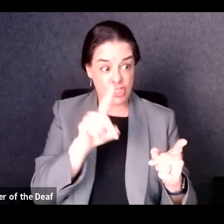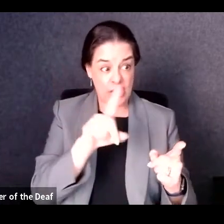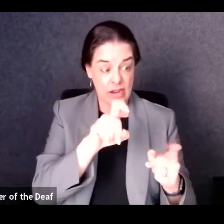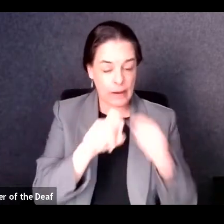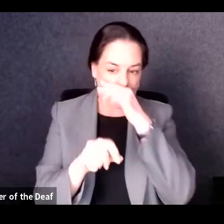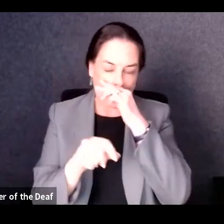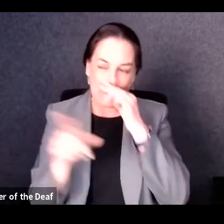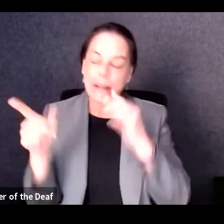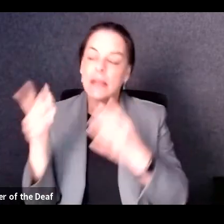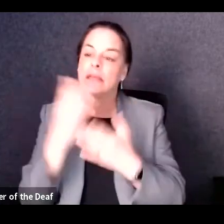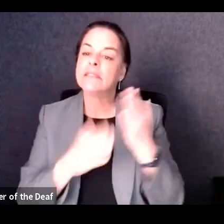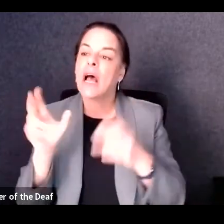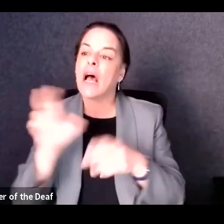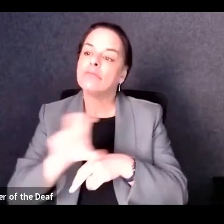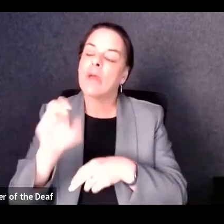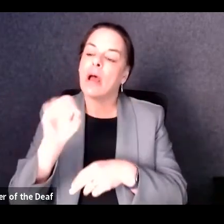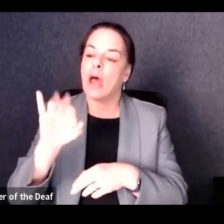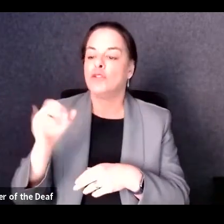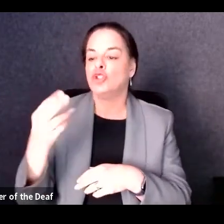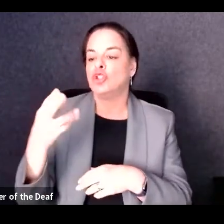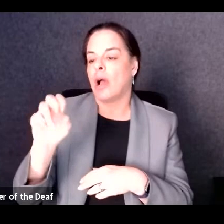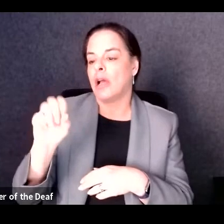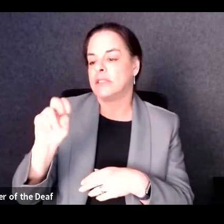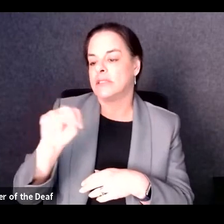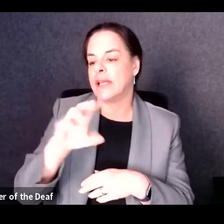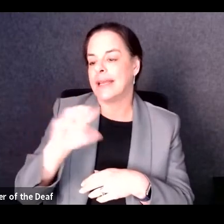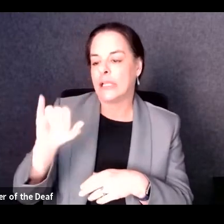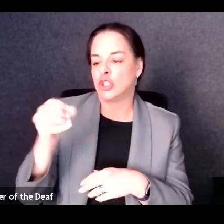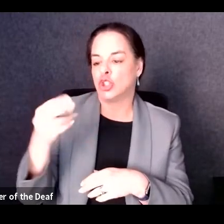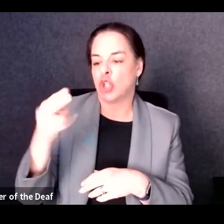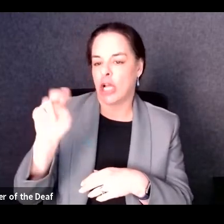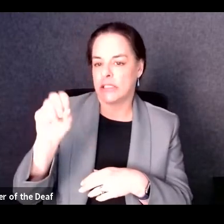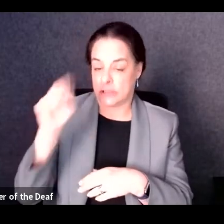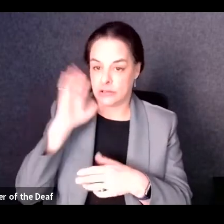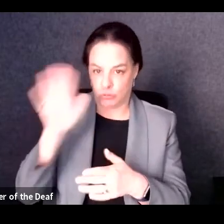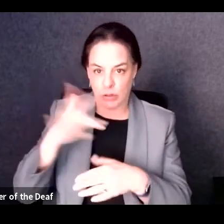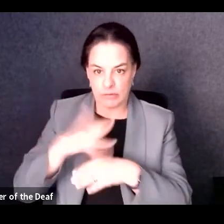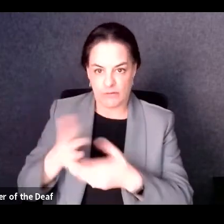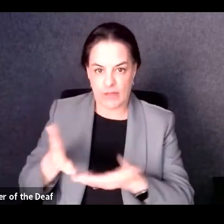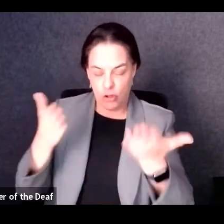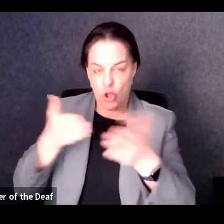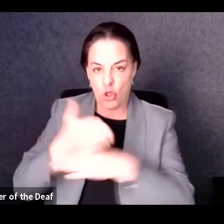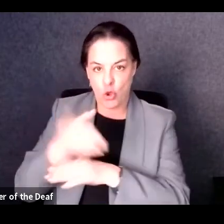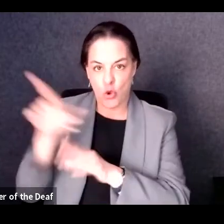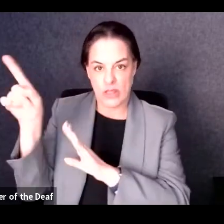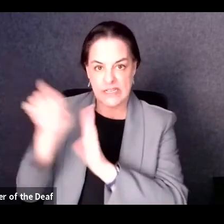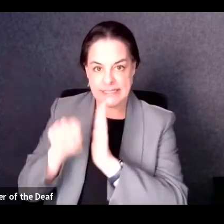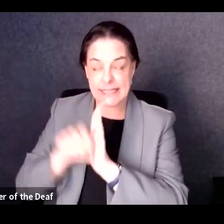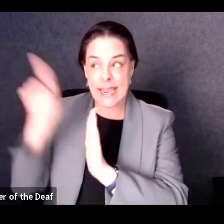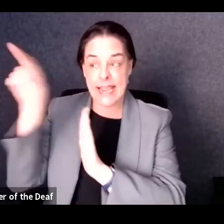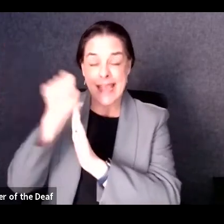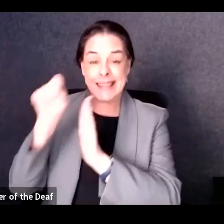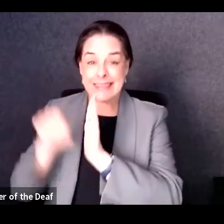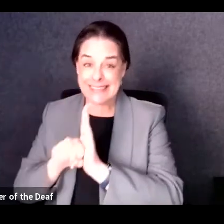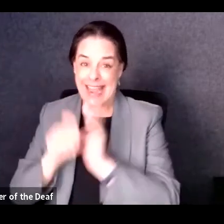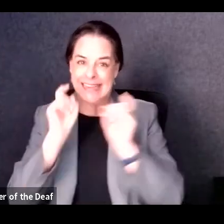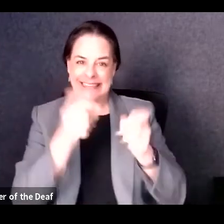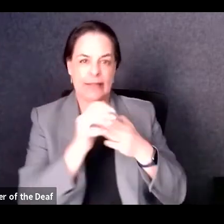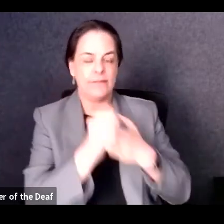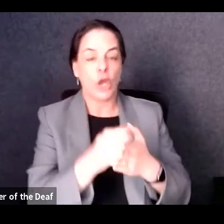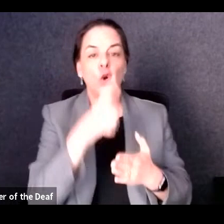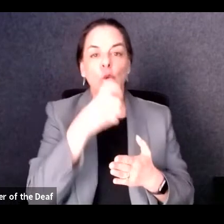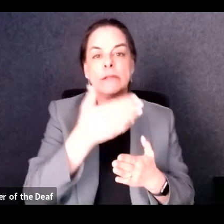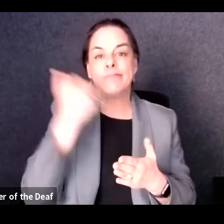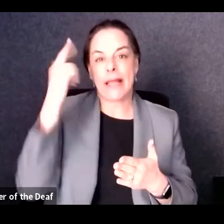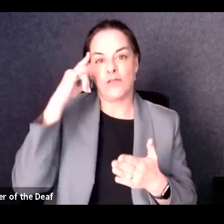of Johnson & Johnson, I'm sure, will be available through the state. And the state is providing some guidance on who best to get that vaccine.